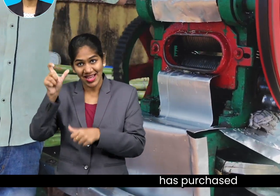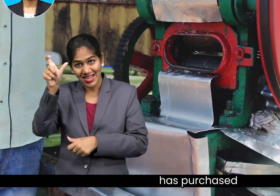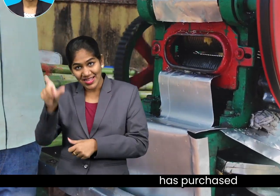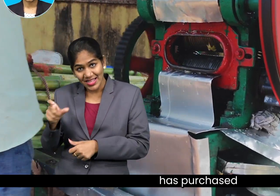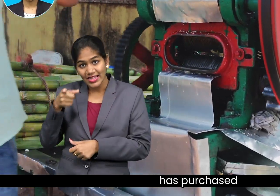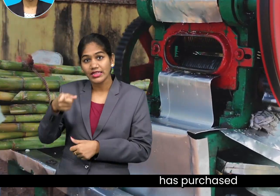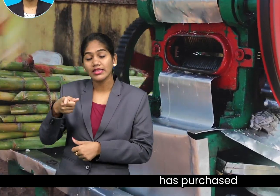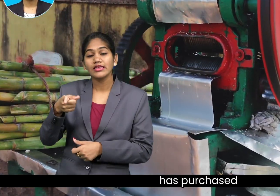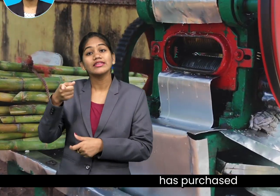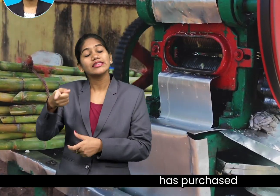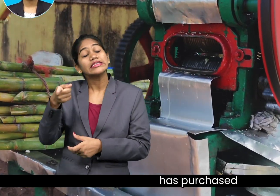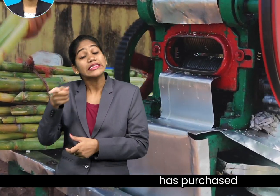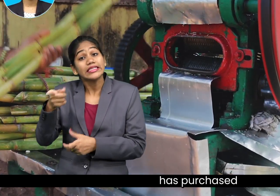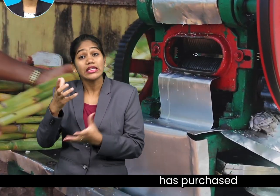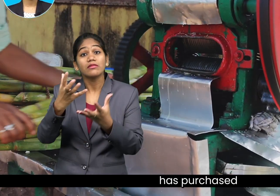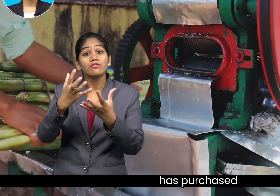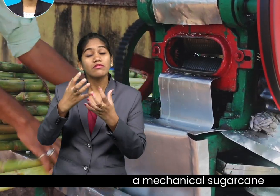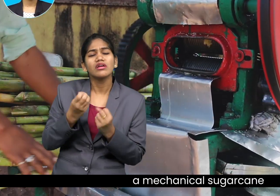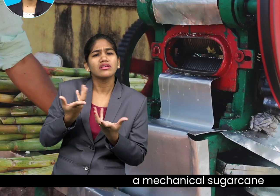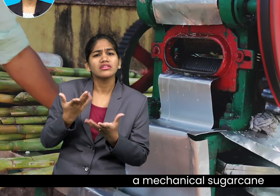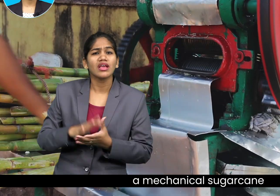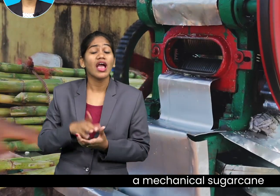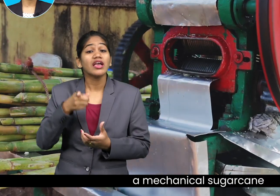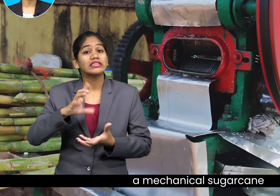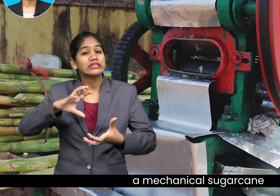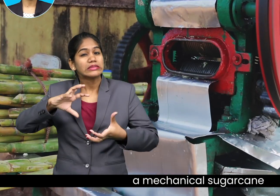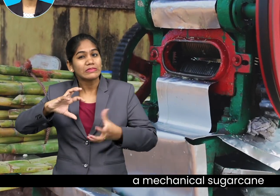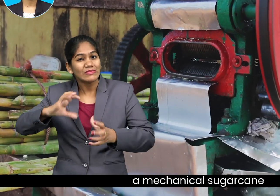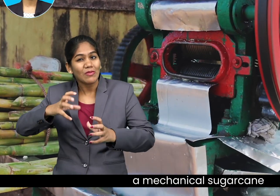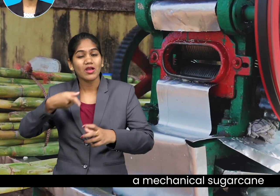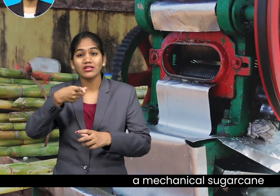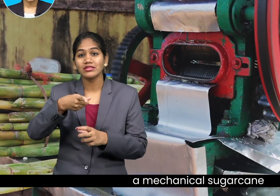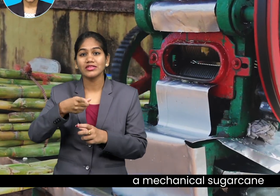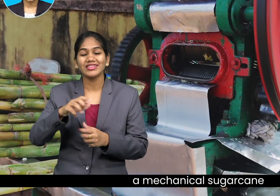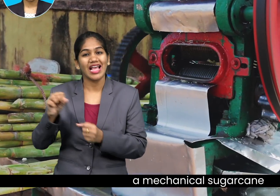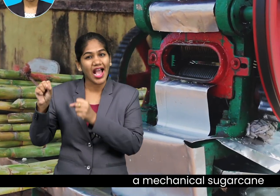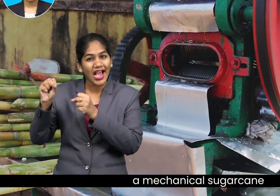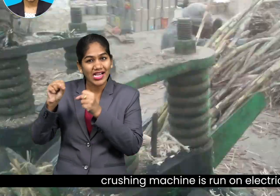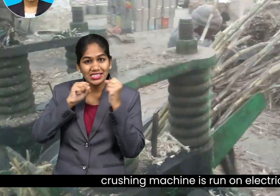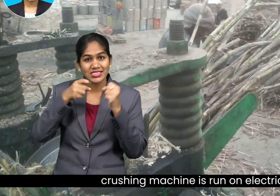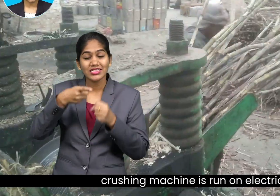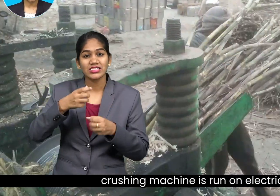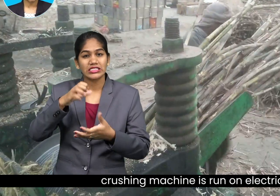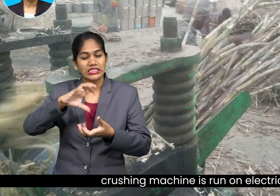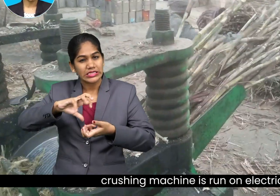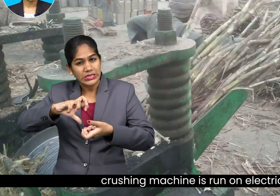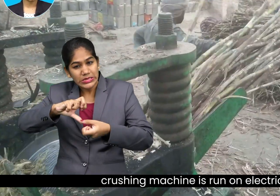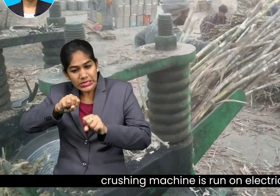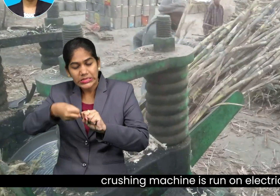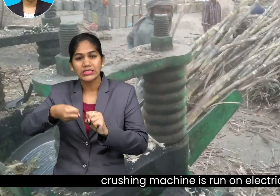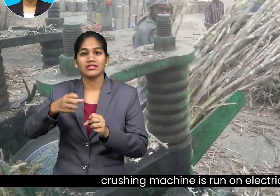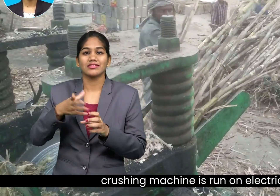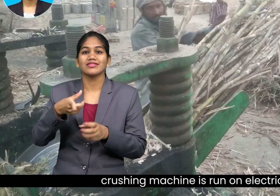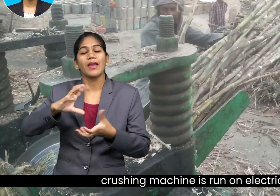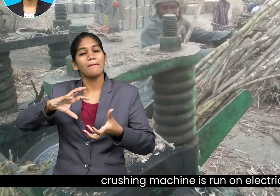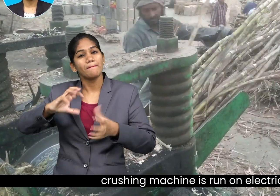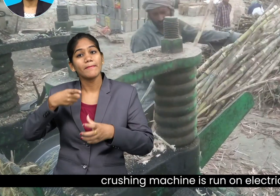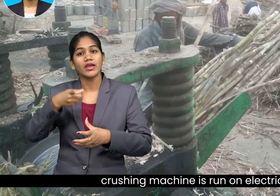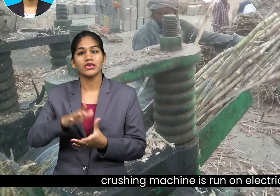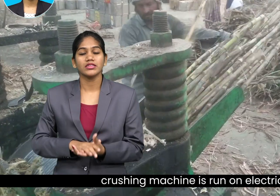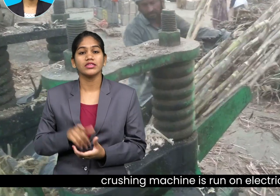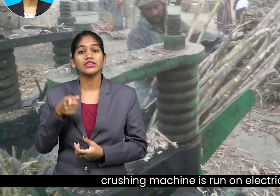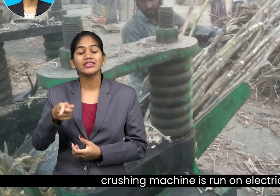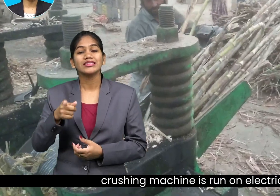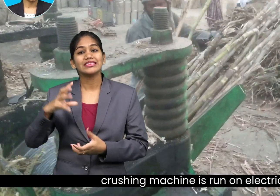has purchased a mechanical sugarcane crushing machine run